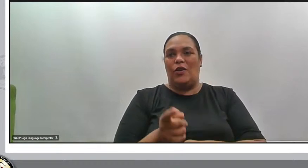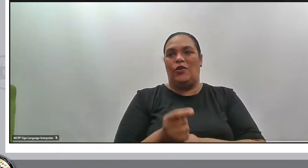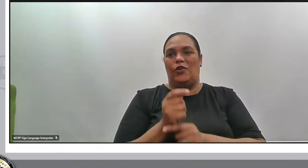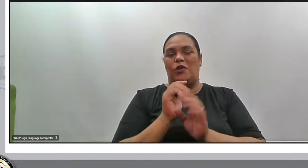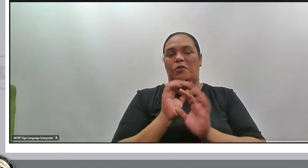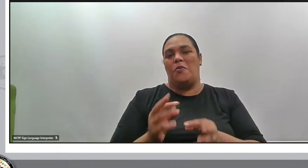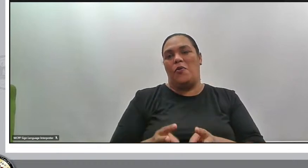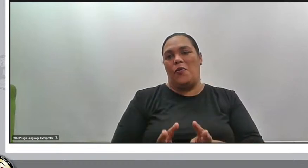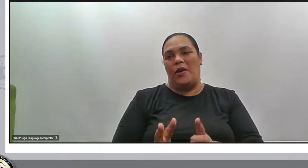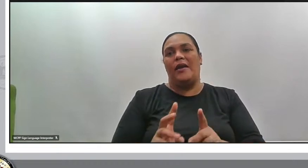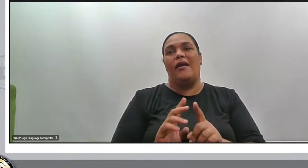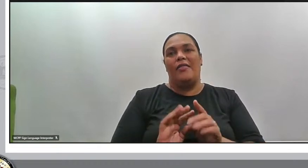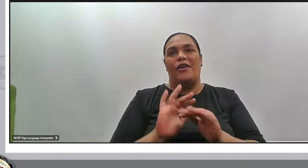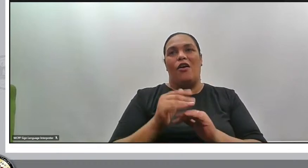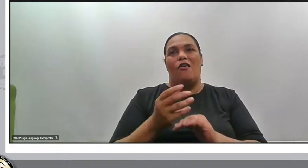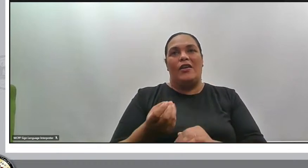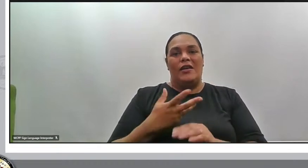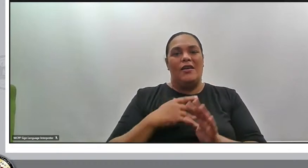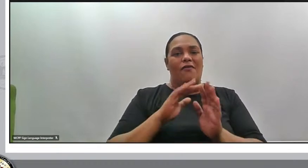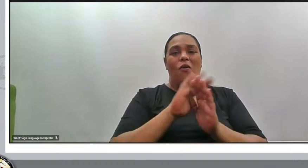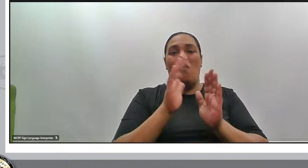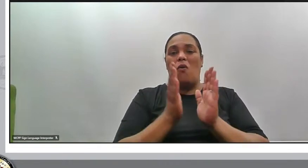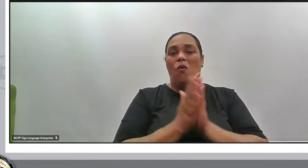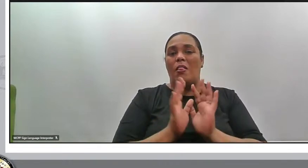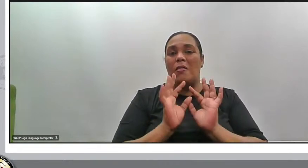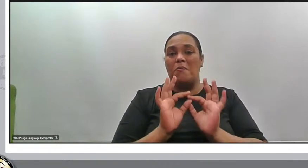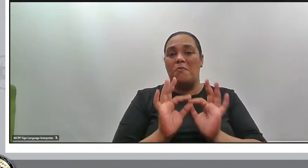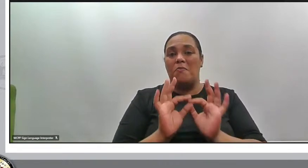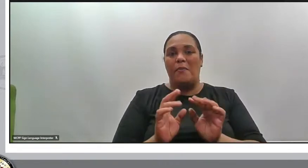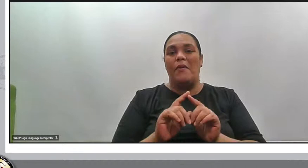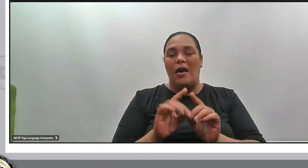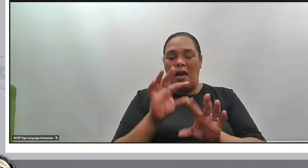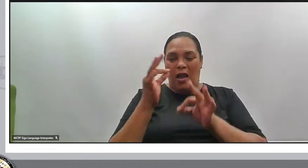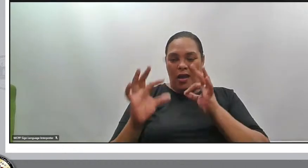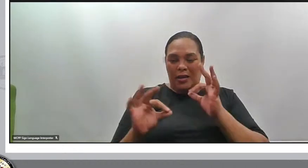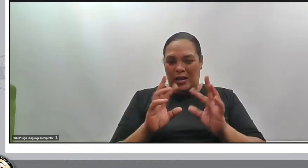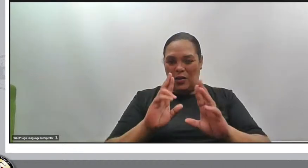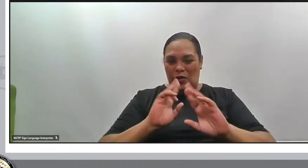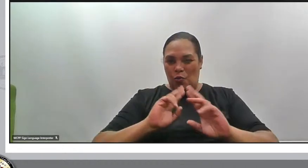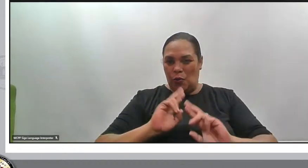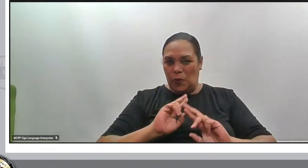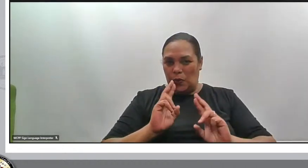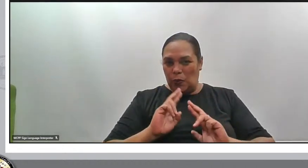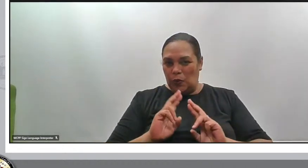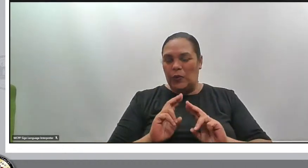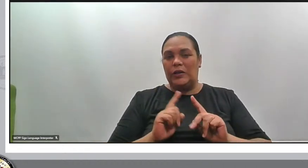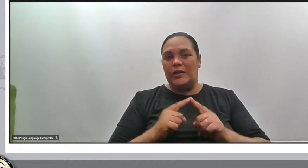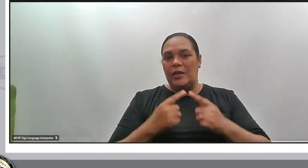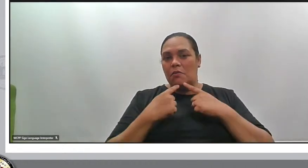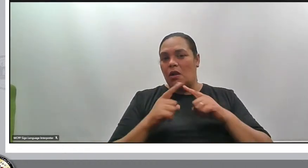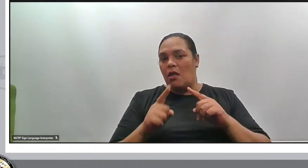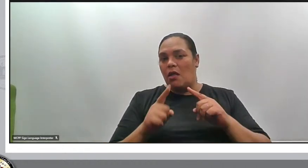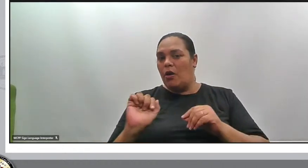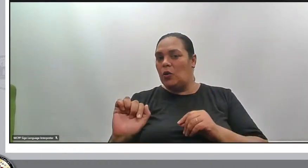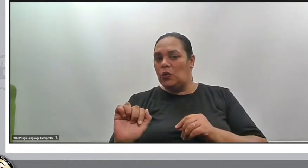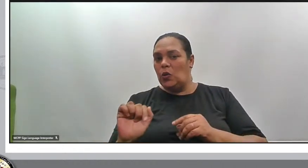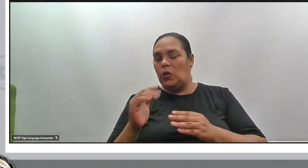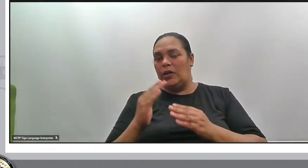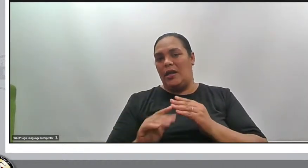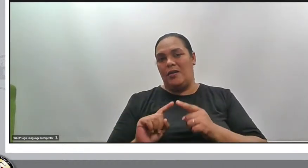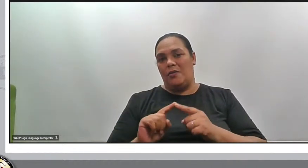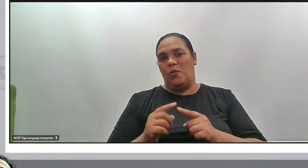appropriately, and then giving us all the appropriate analytics and reporting and status of that current endpoint.